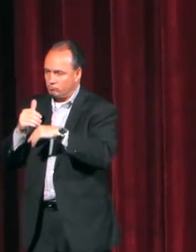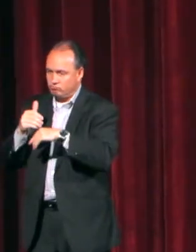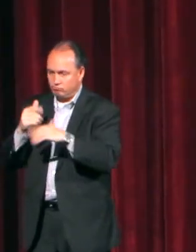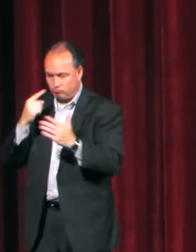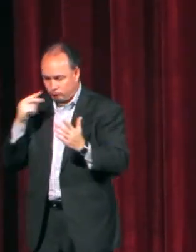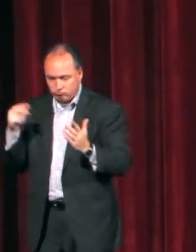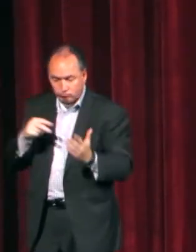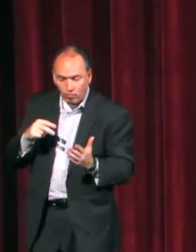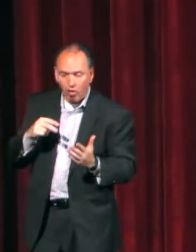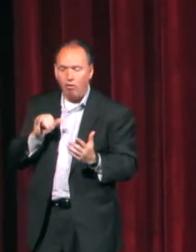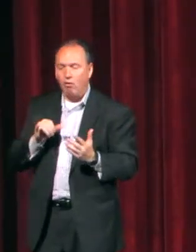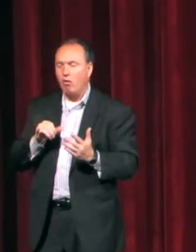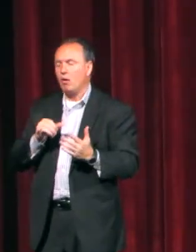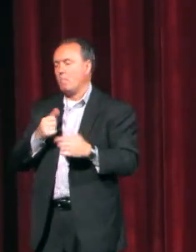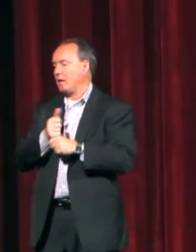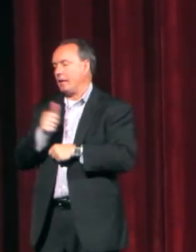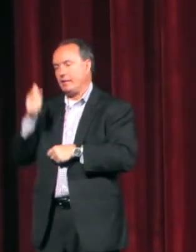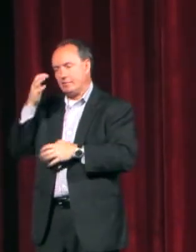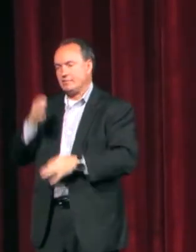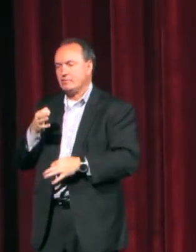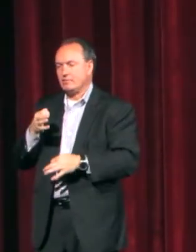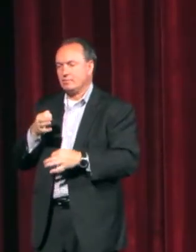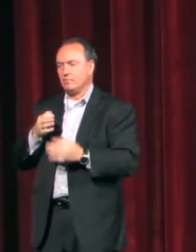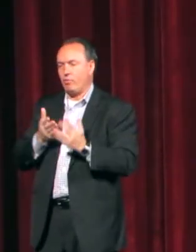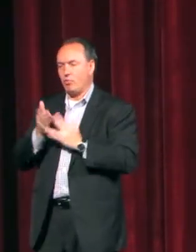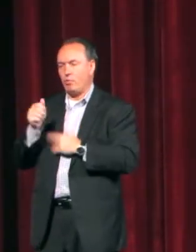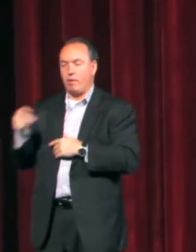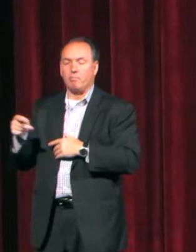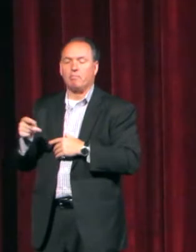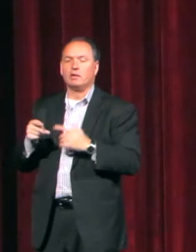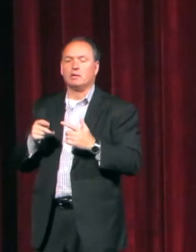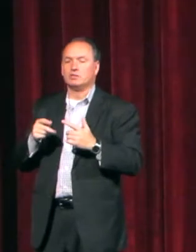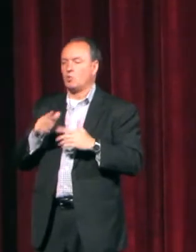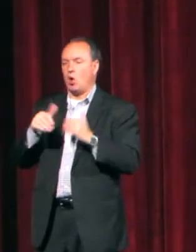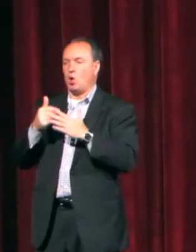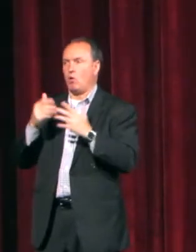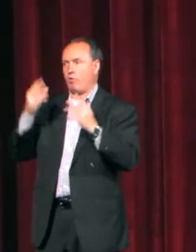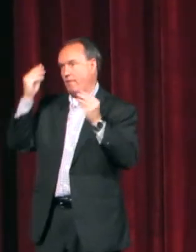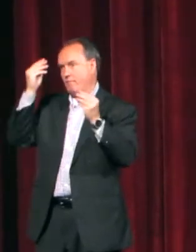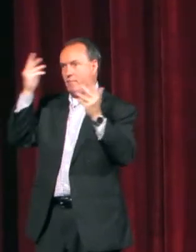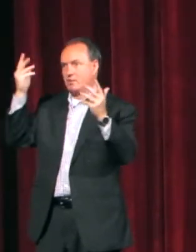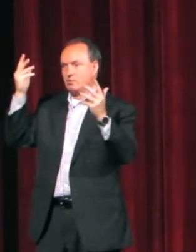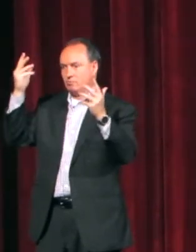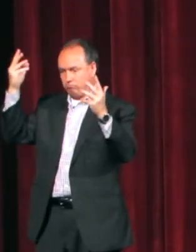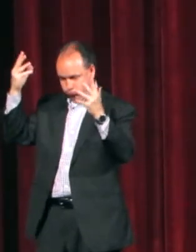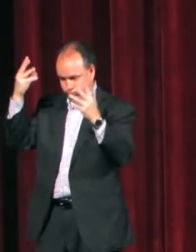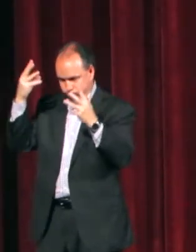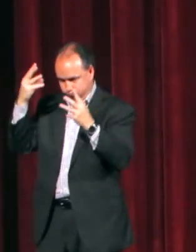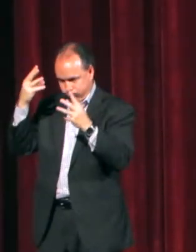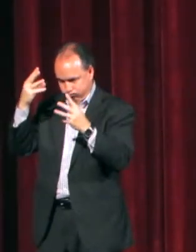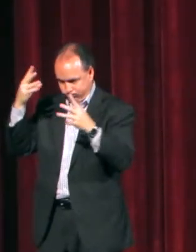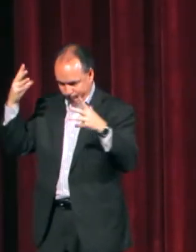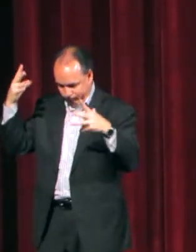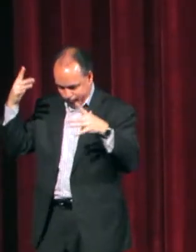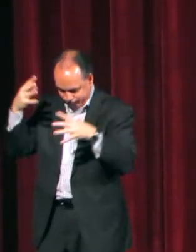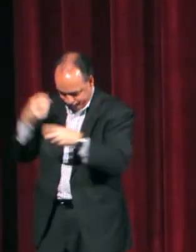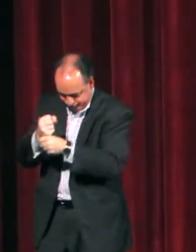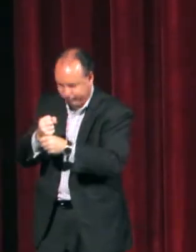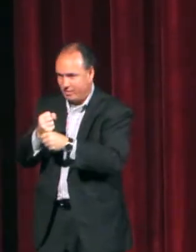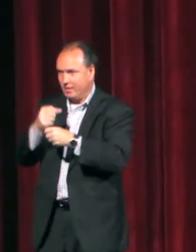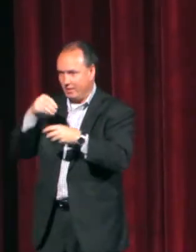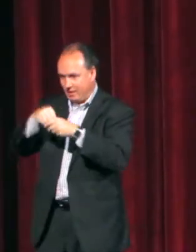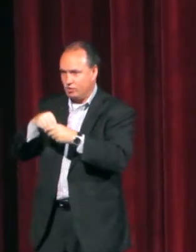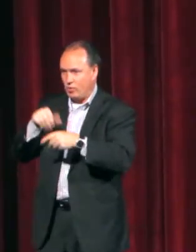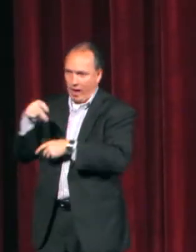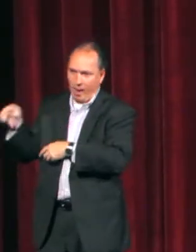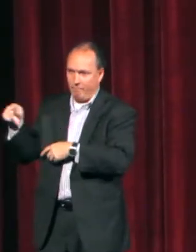it or to make any decision if necessary. So it takes all those, puts them in an application, and everybody would have